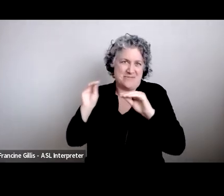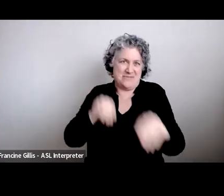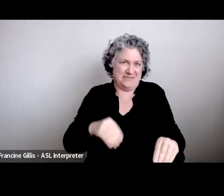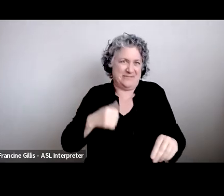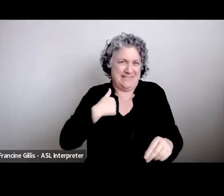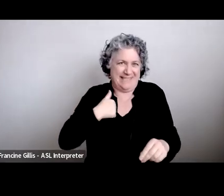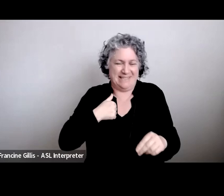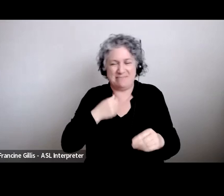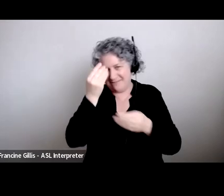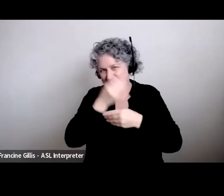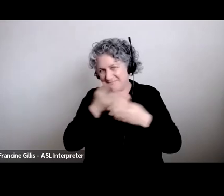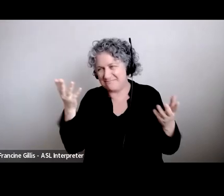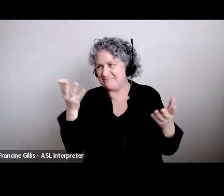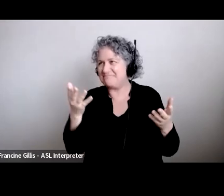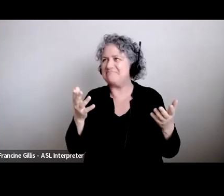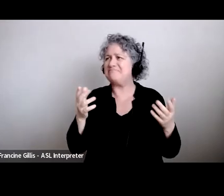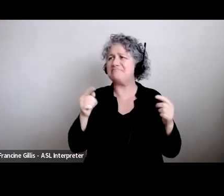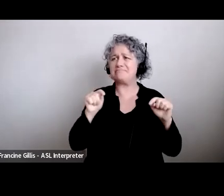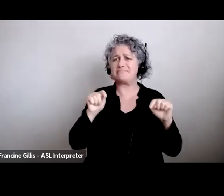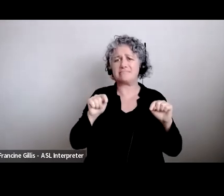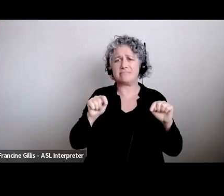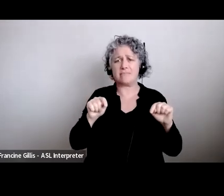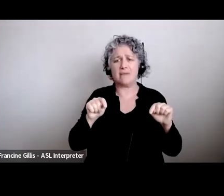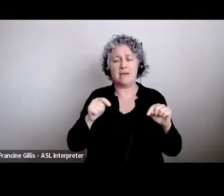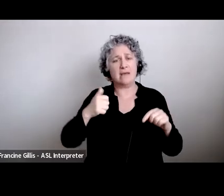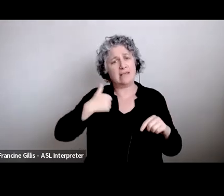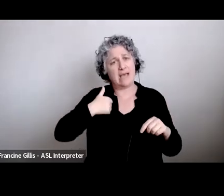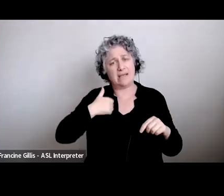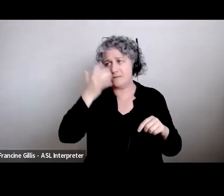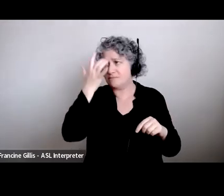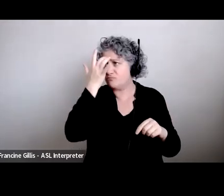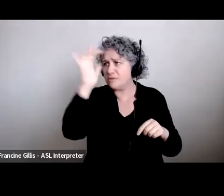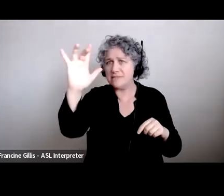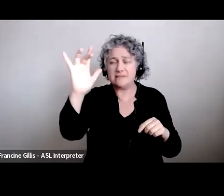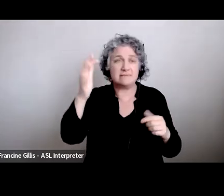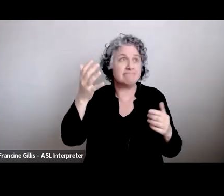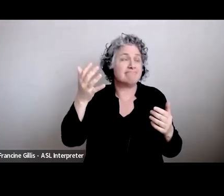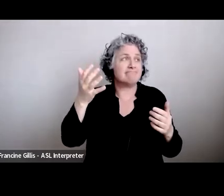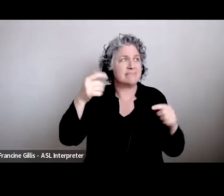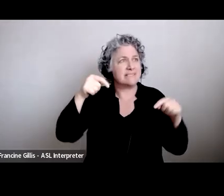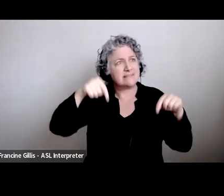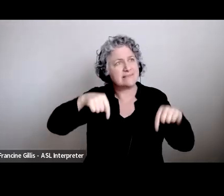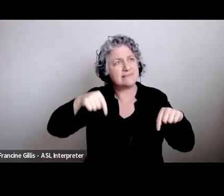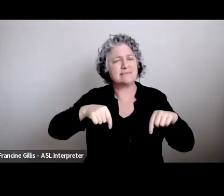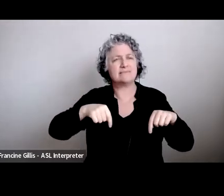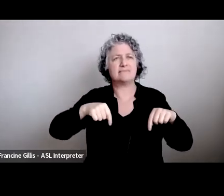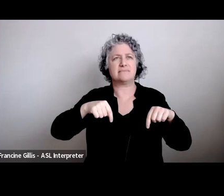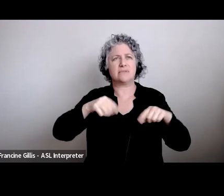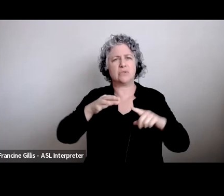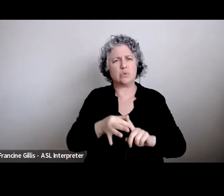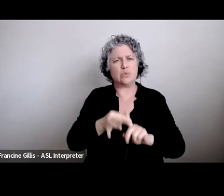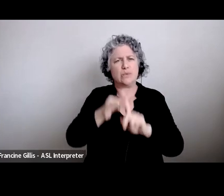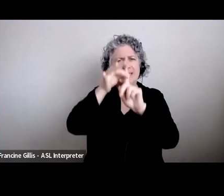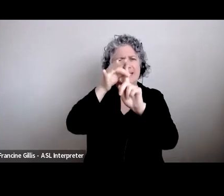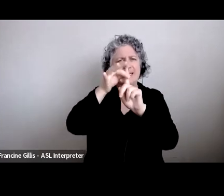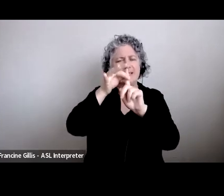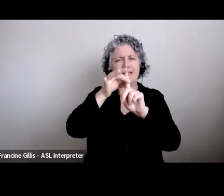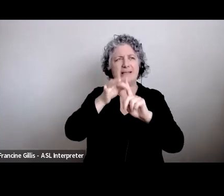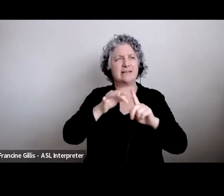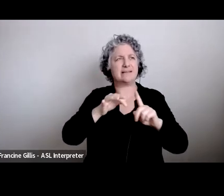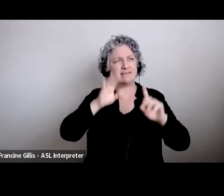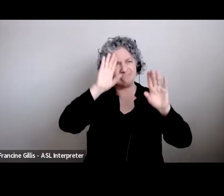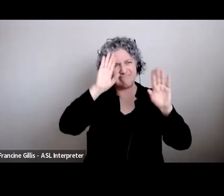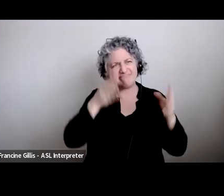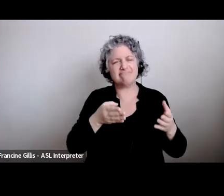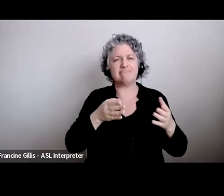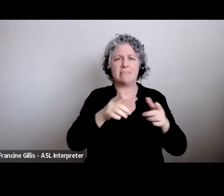but the brilliance of Canada is its uniqueness in the world around multiple